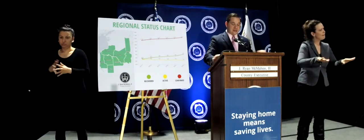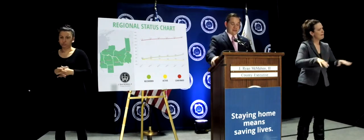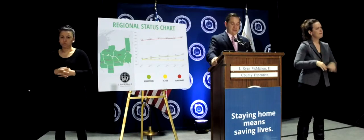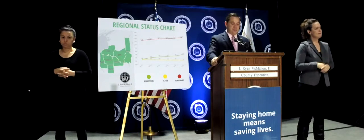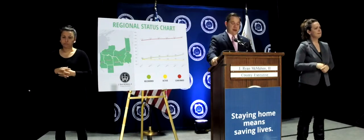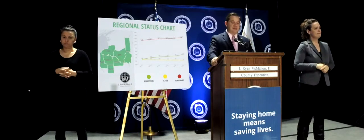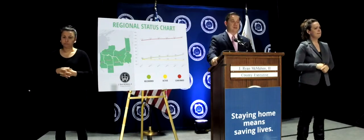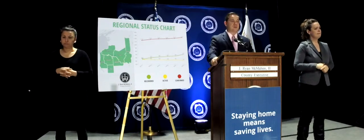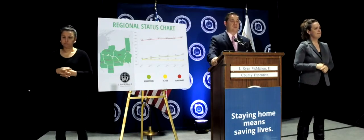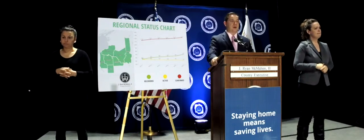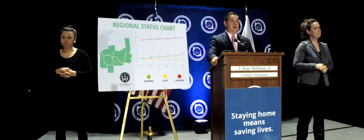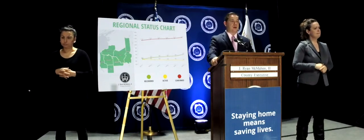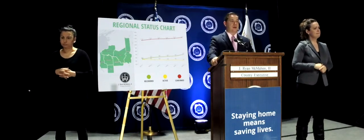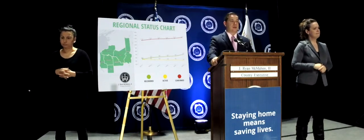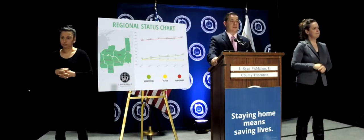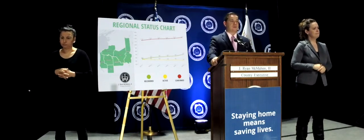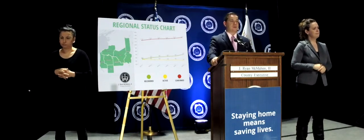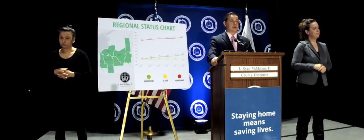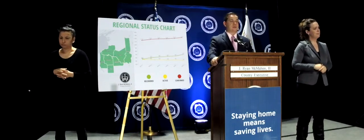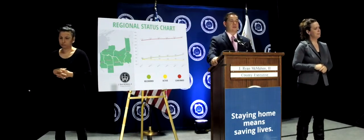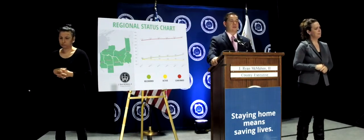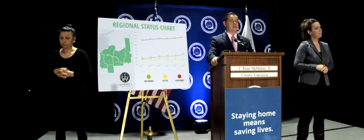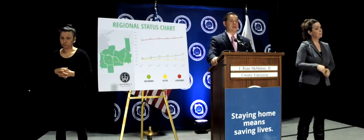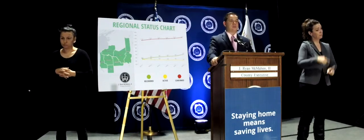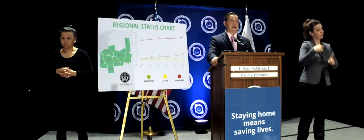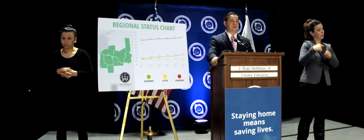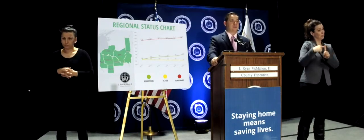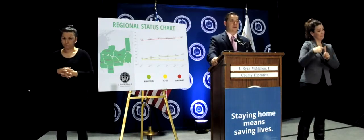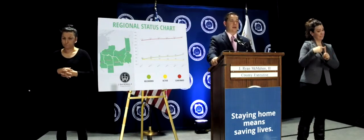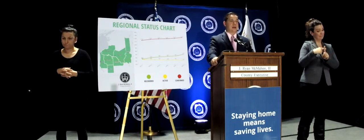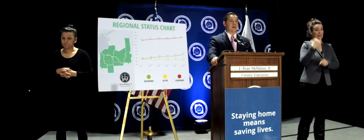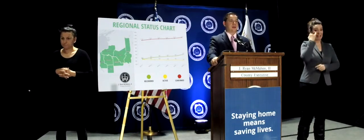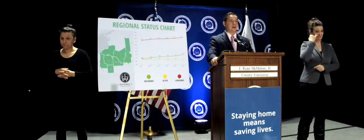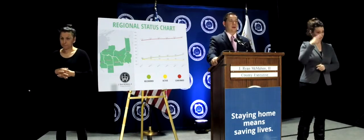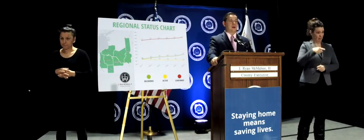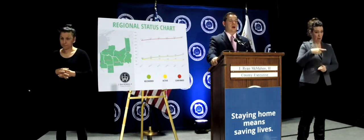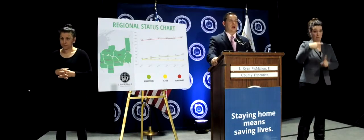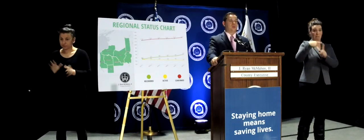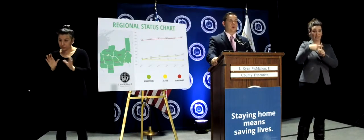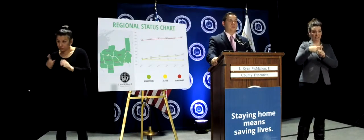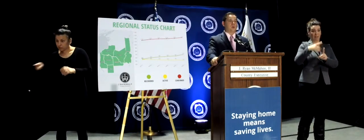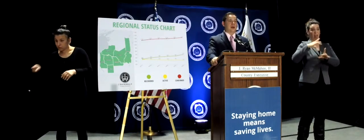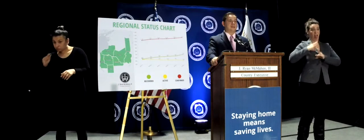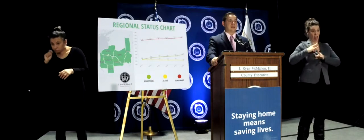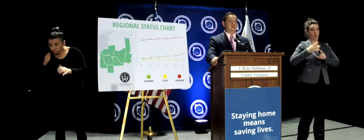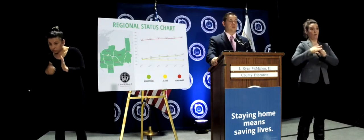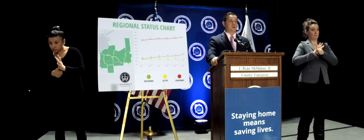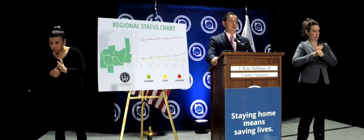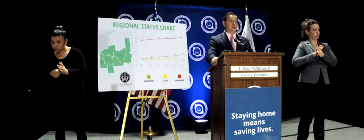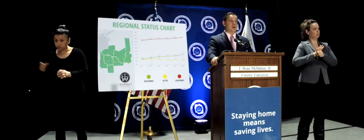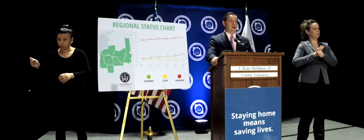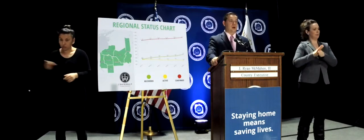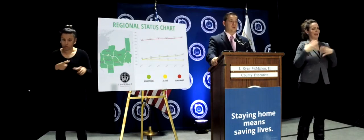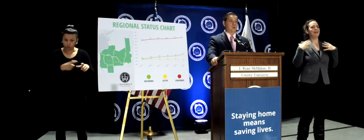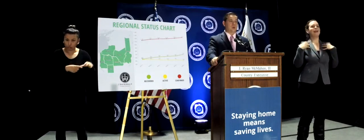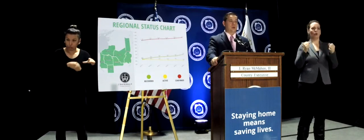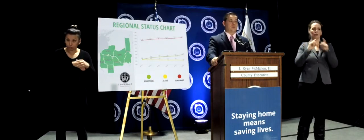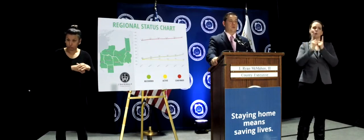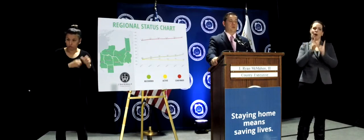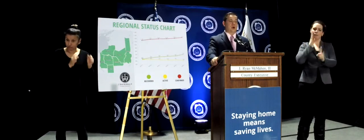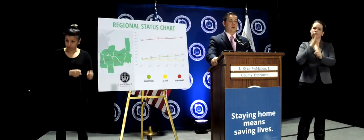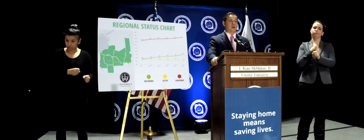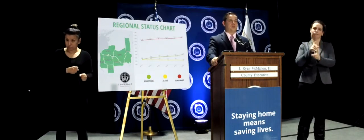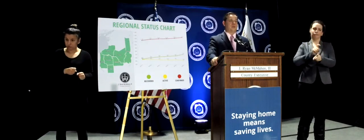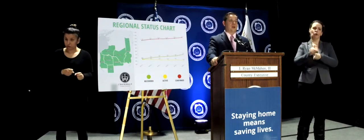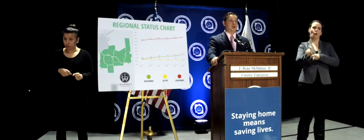Looking at the positive case, if you test and you test positive, again, our health department will contact you. You will hear